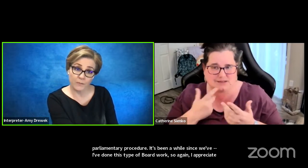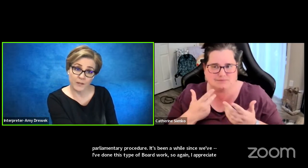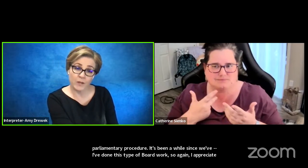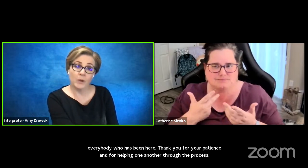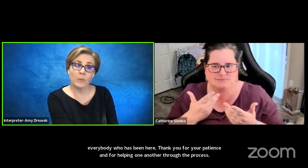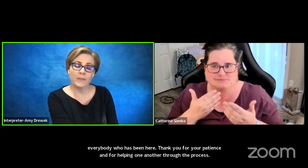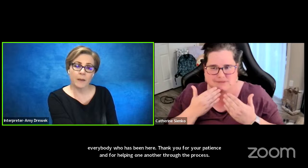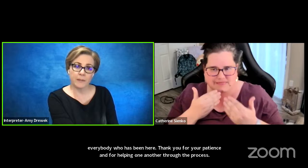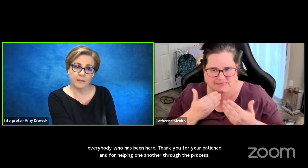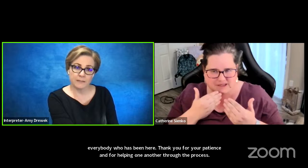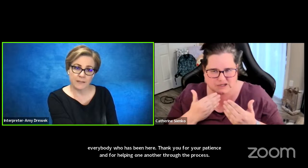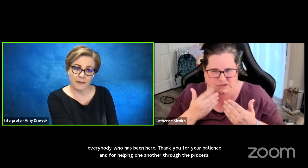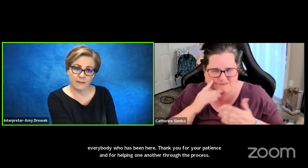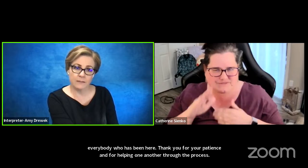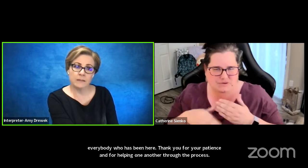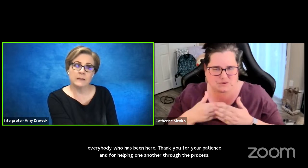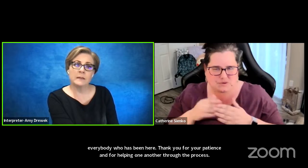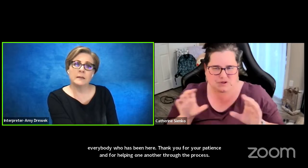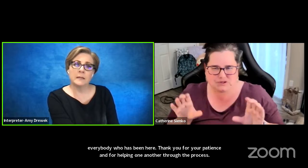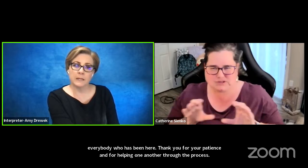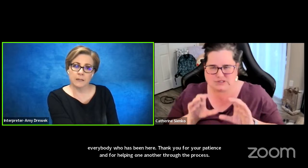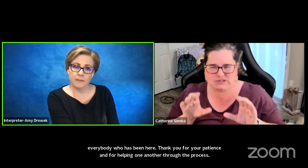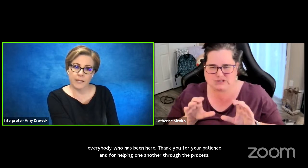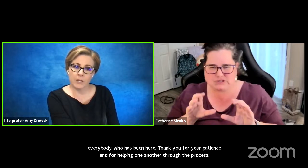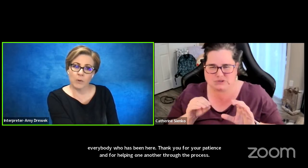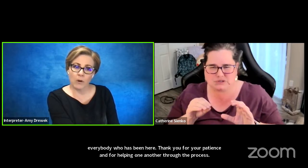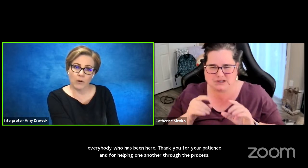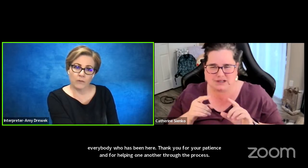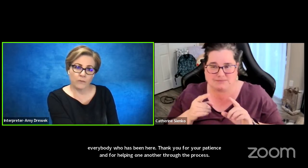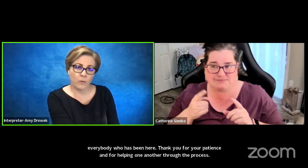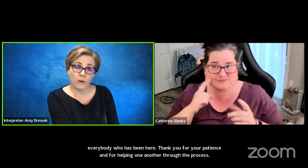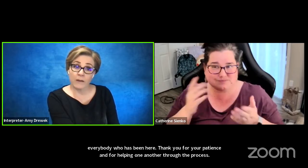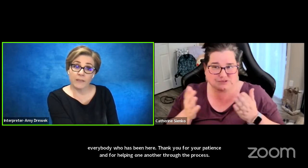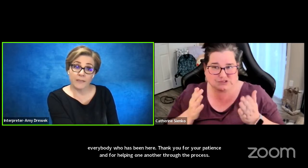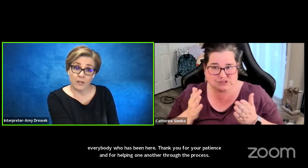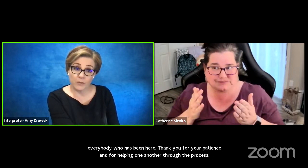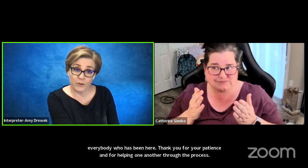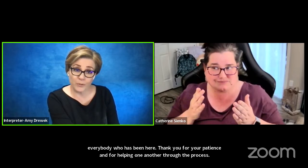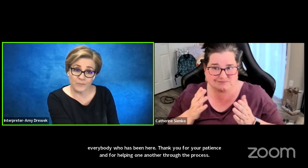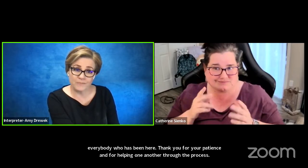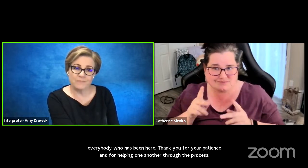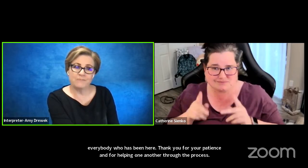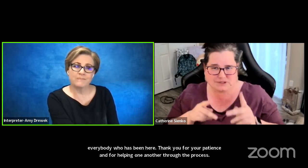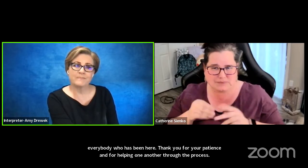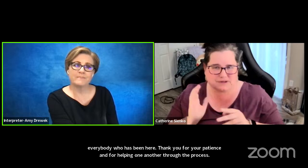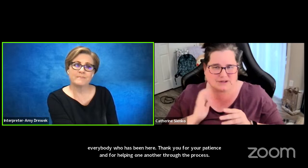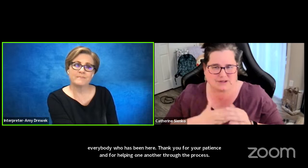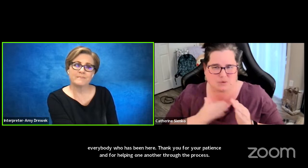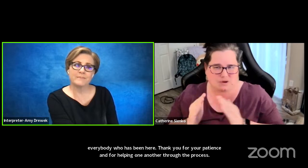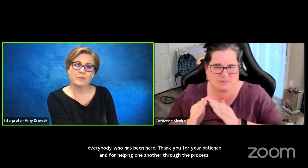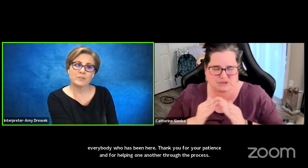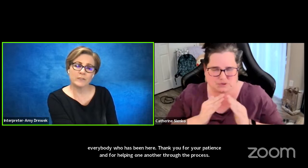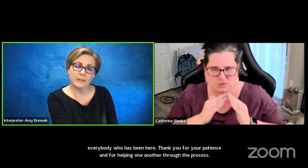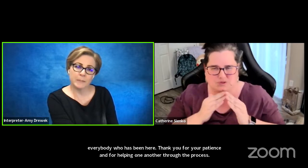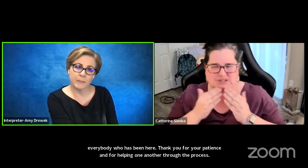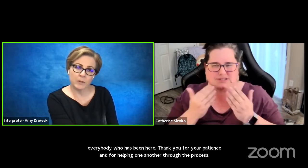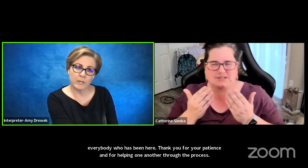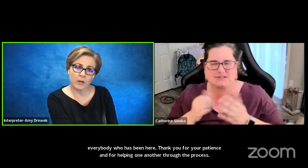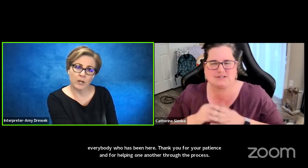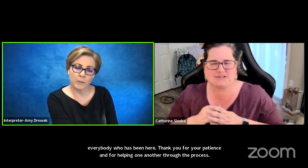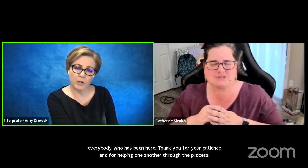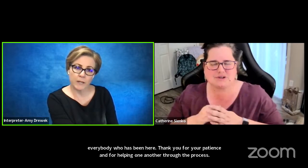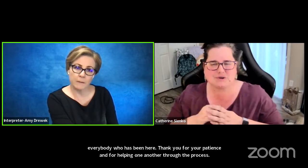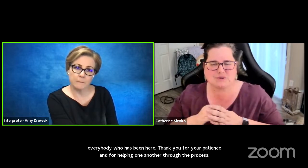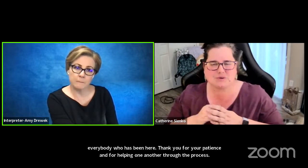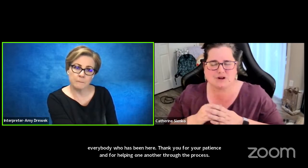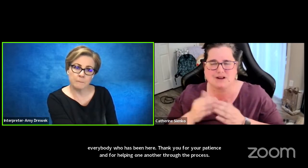other as we go. With that being said, thank you all for everything you do, for